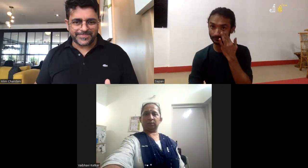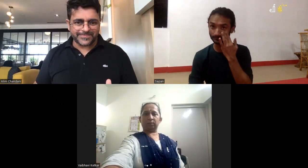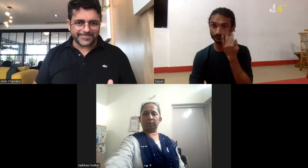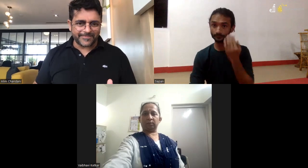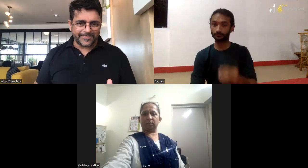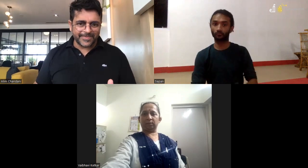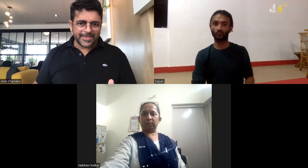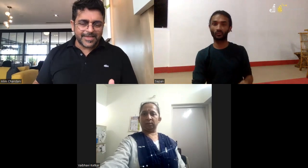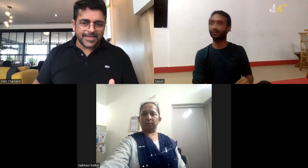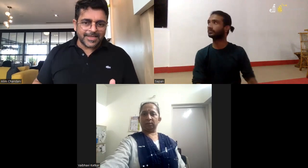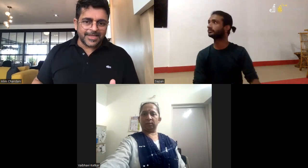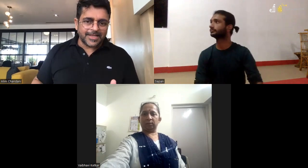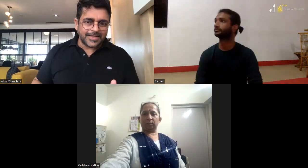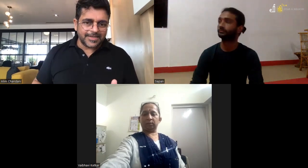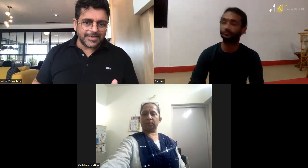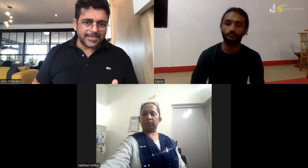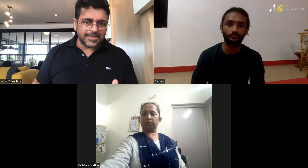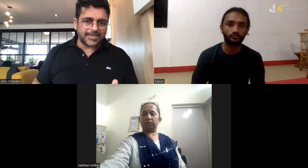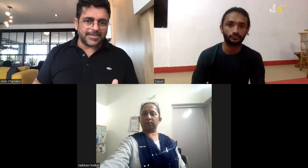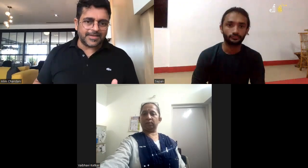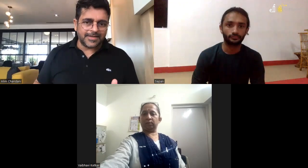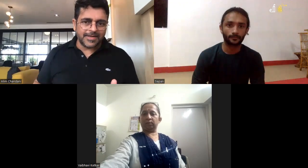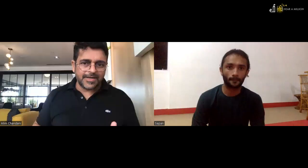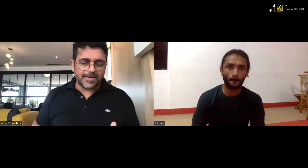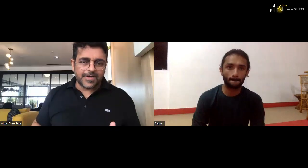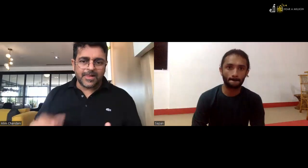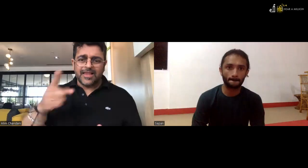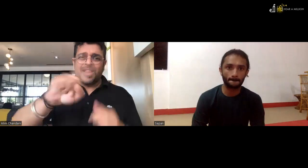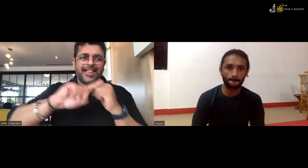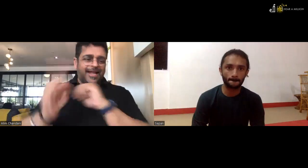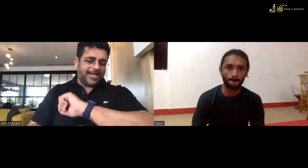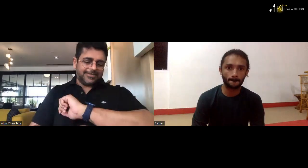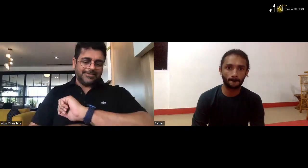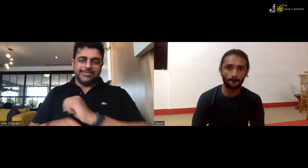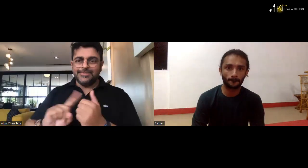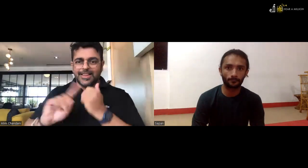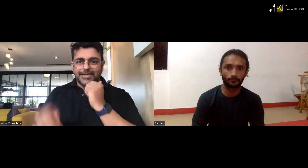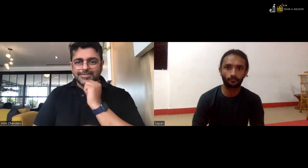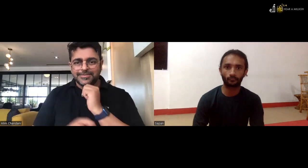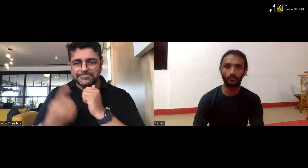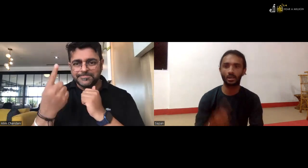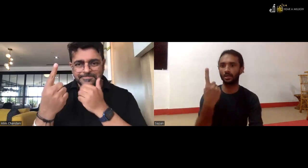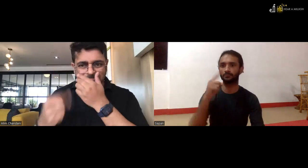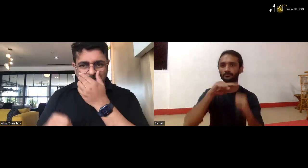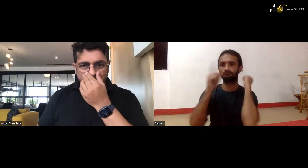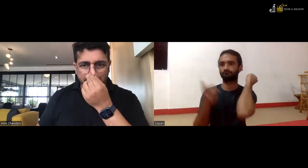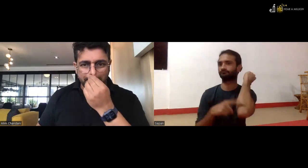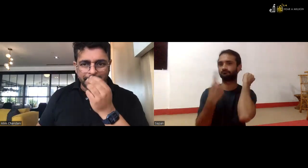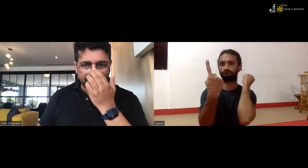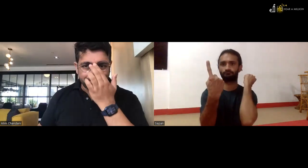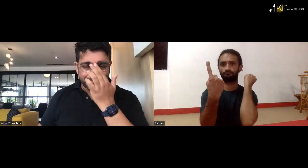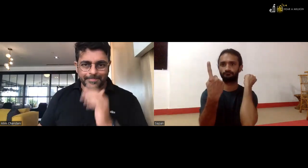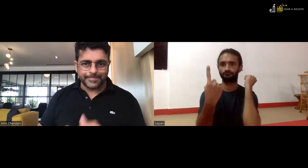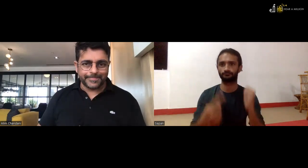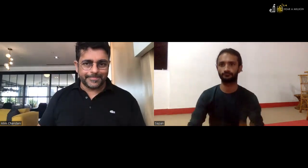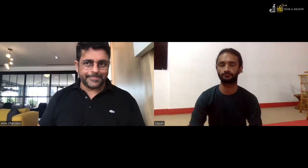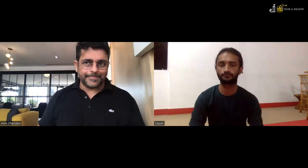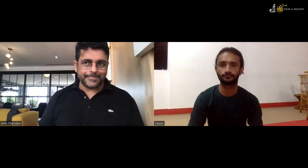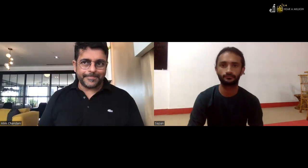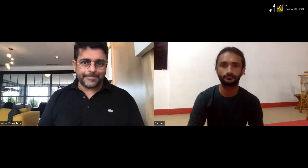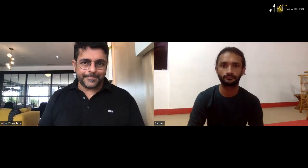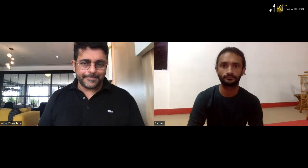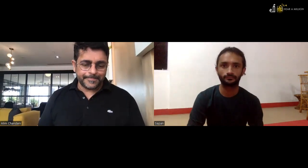are spending on cochlear implant and the speech therapy, and they're not aware these all things are useless. The deaf people,